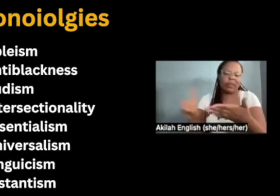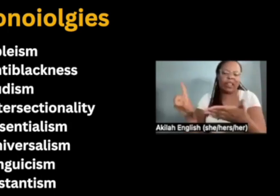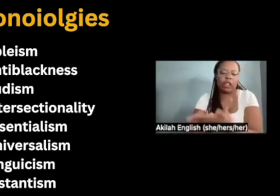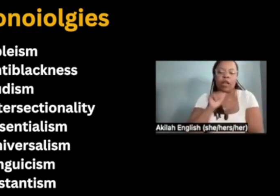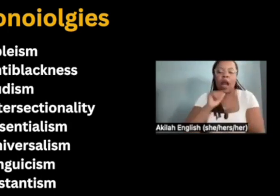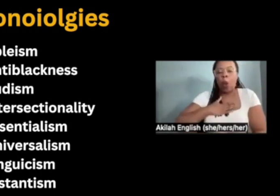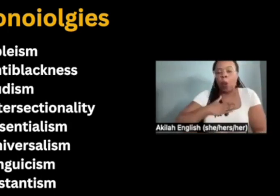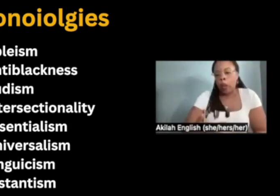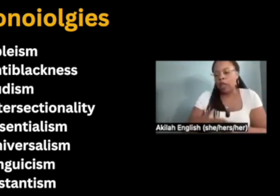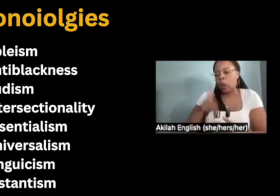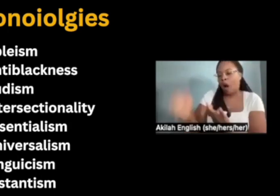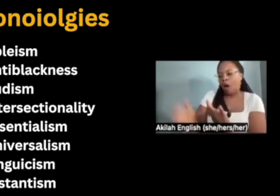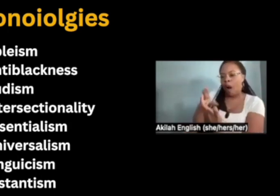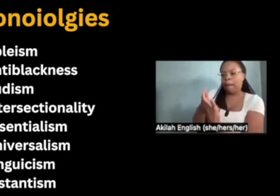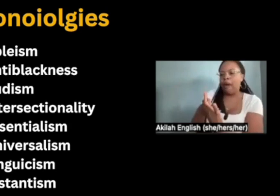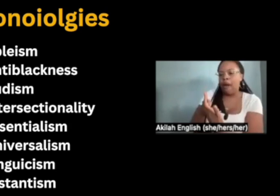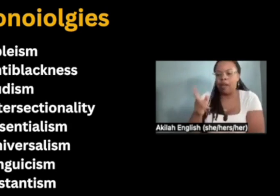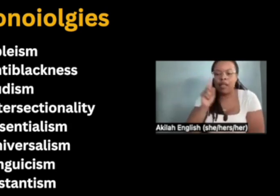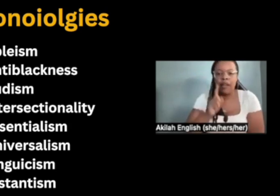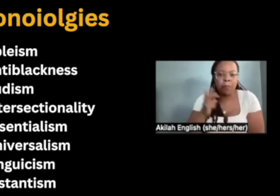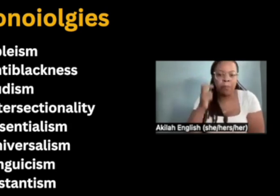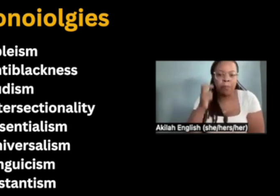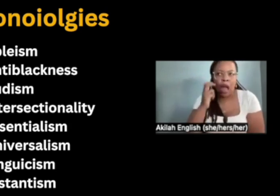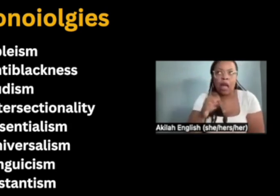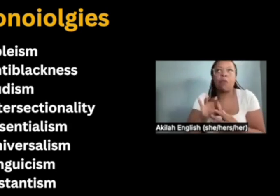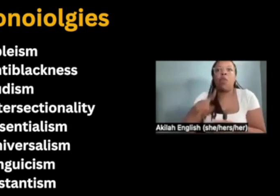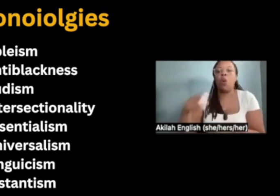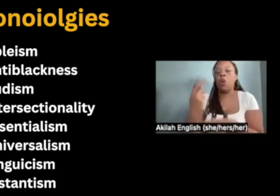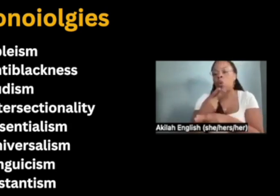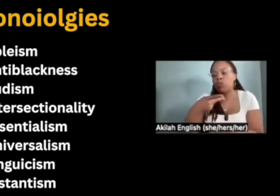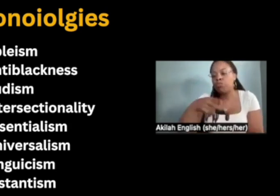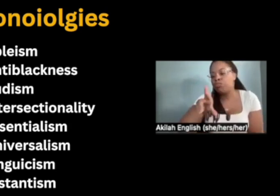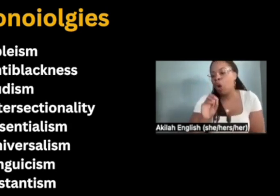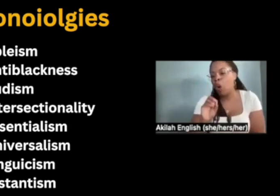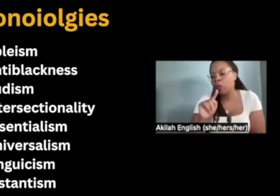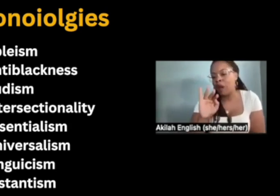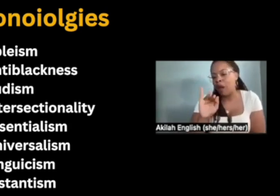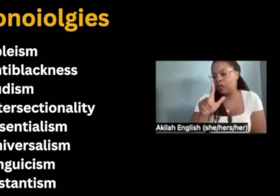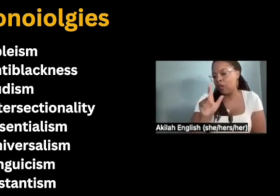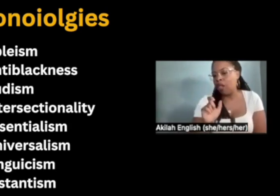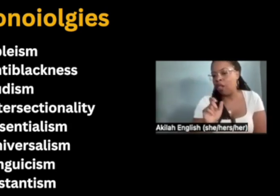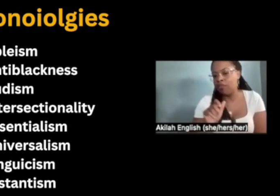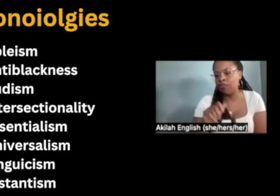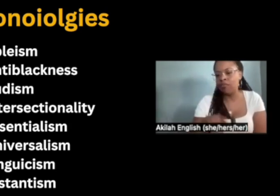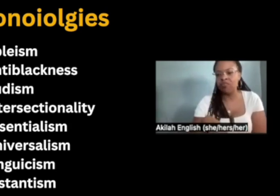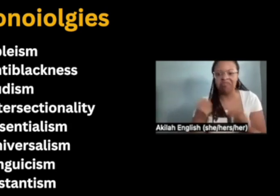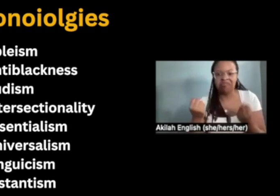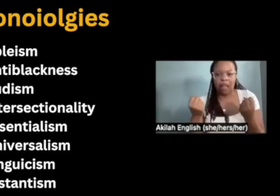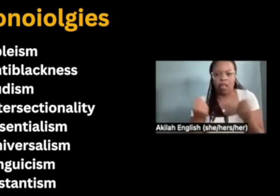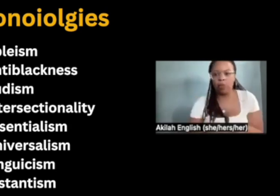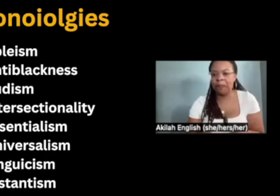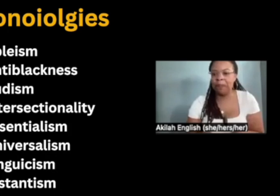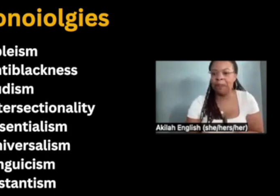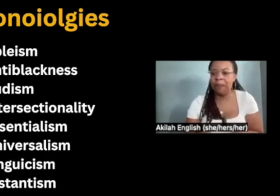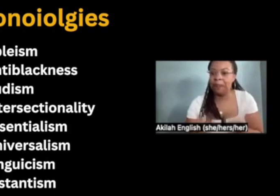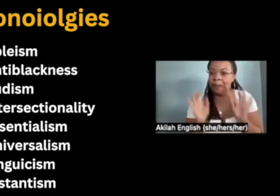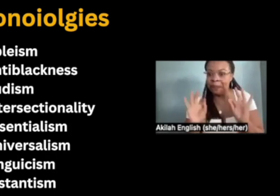want to communicate like that. That's a form of discrimination because you don't want somebody that close in your